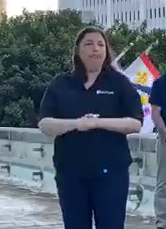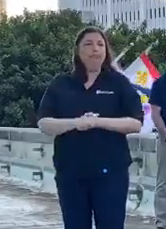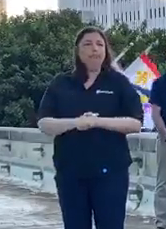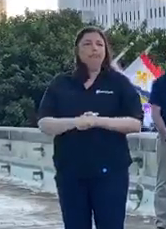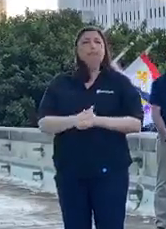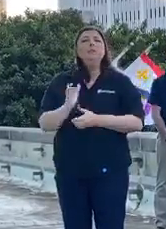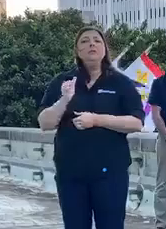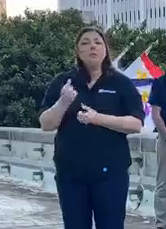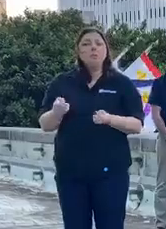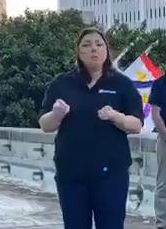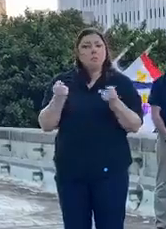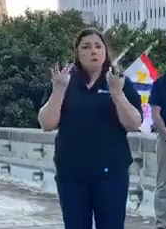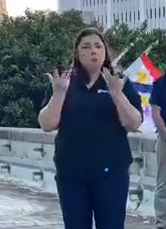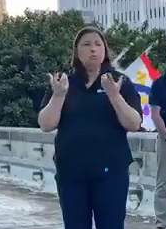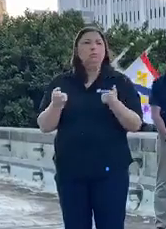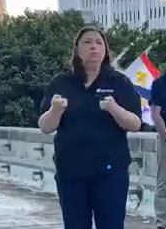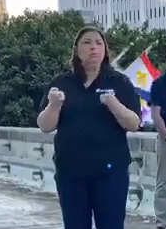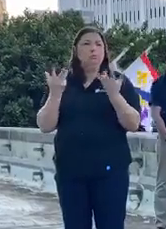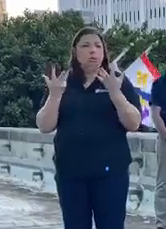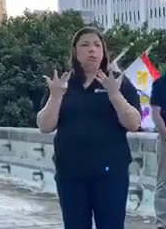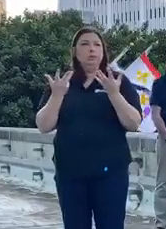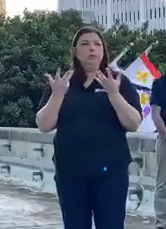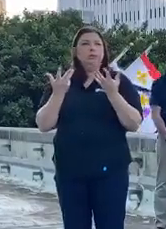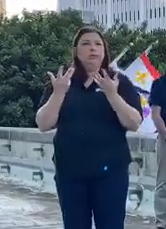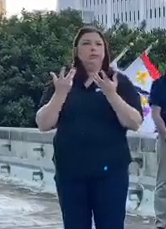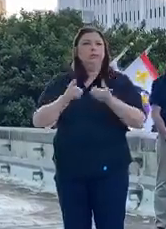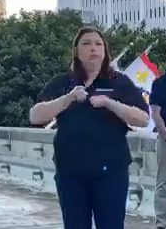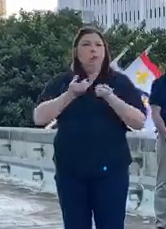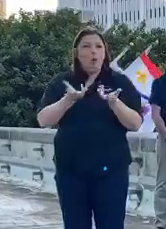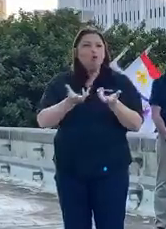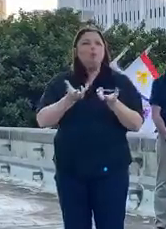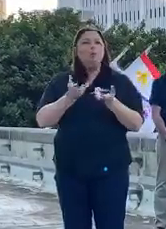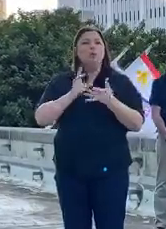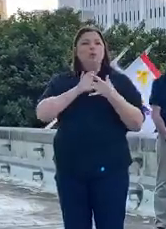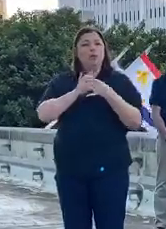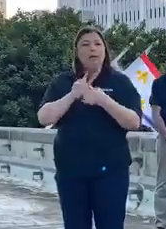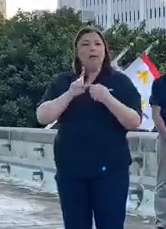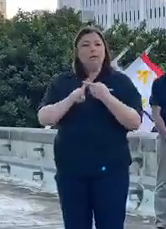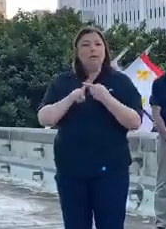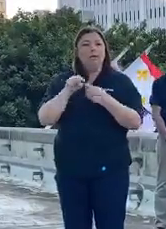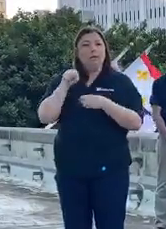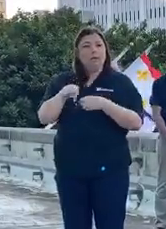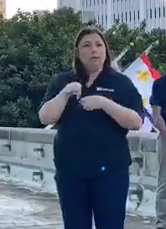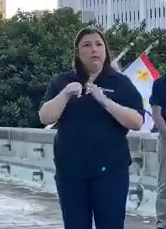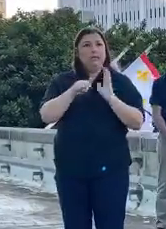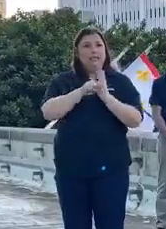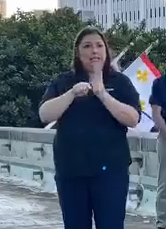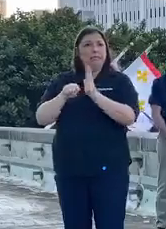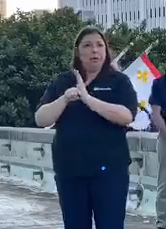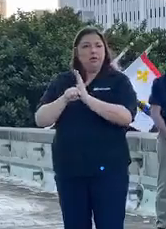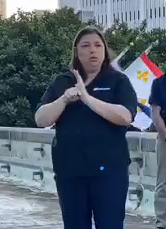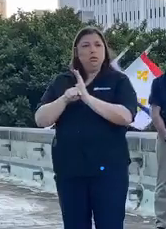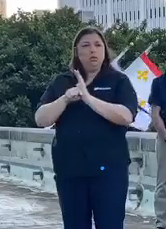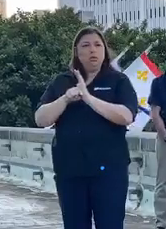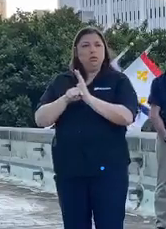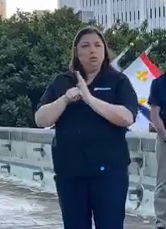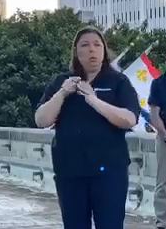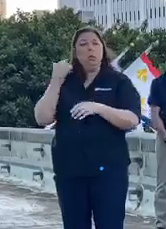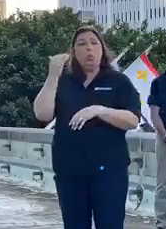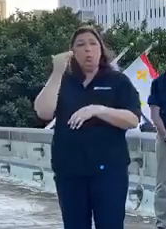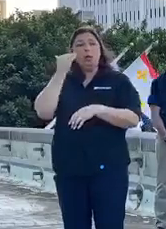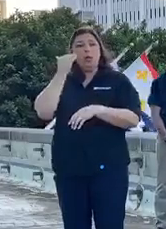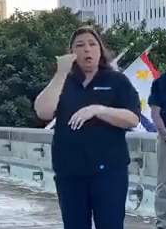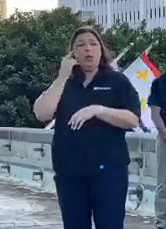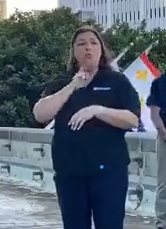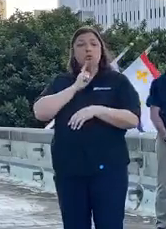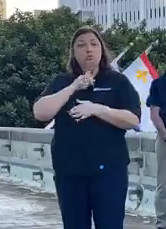So there are multiple causes as it relates to these disparities that we know of and that we've been intentional